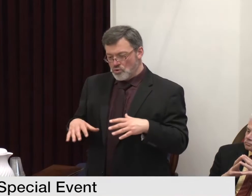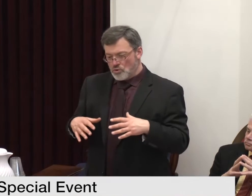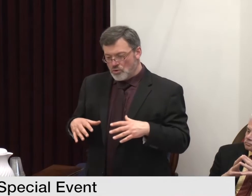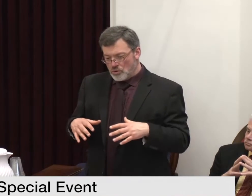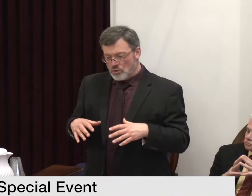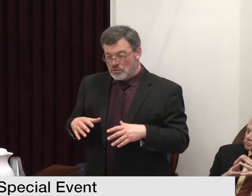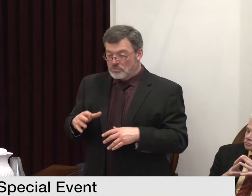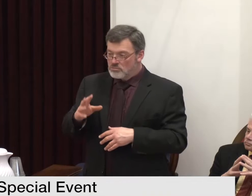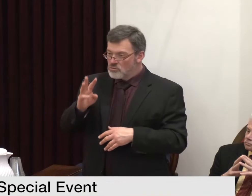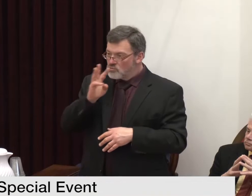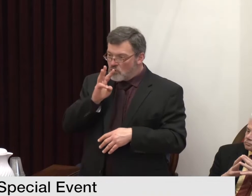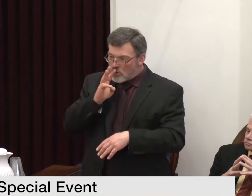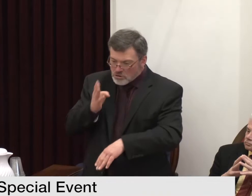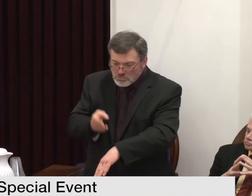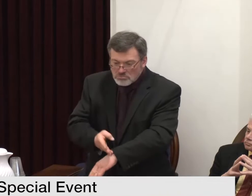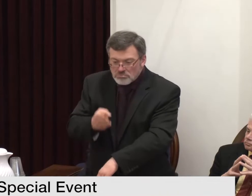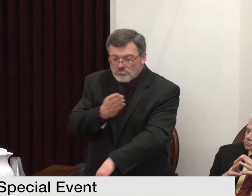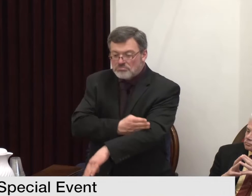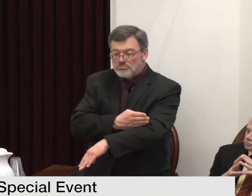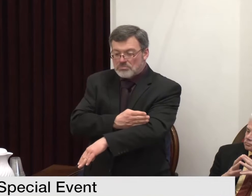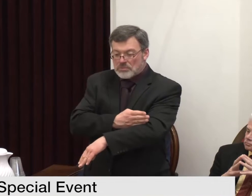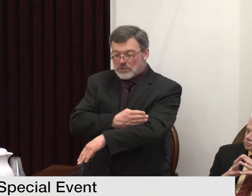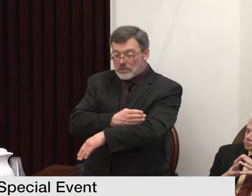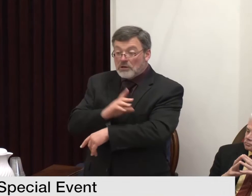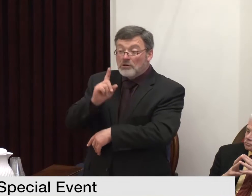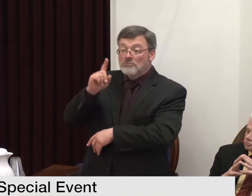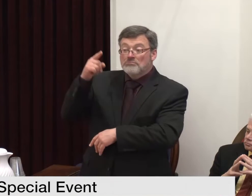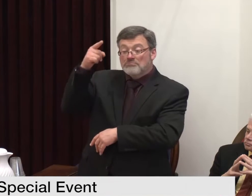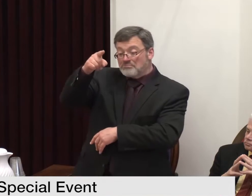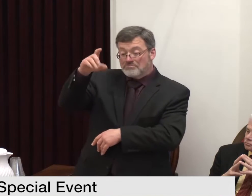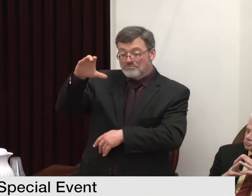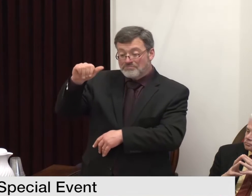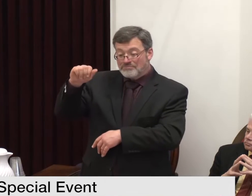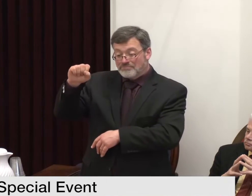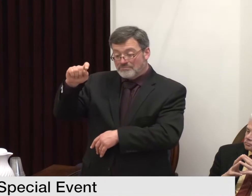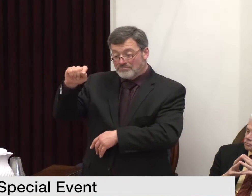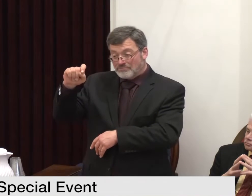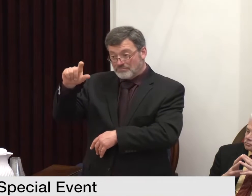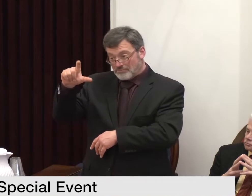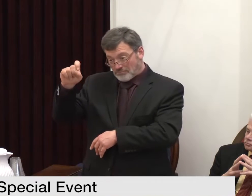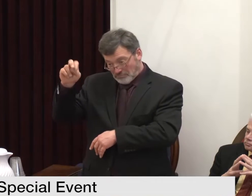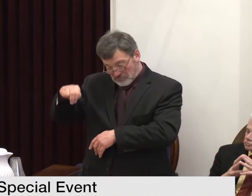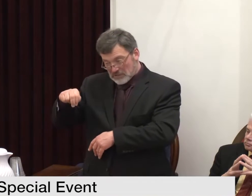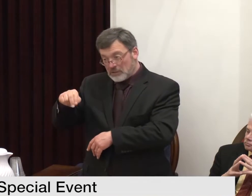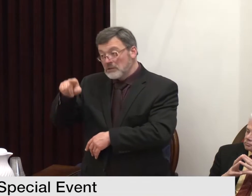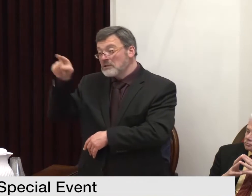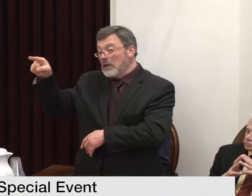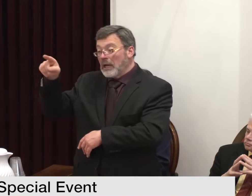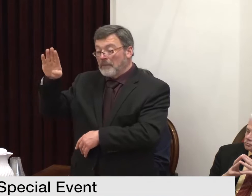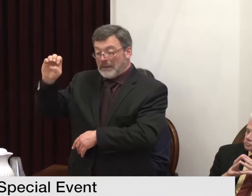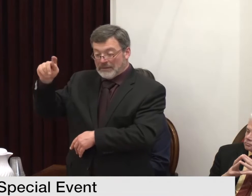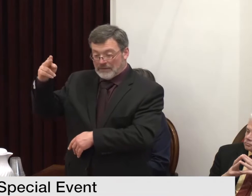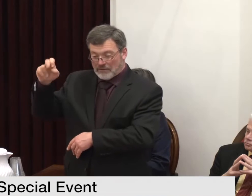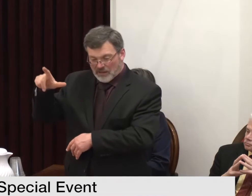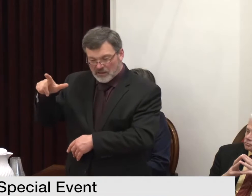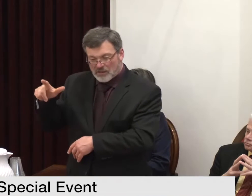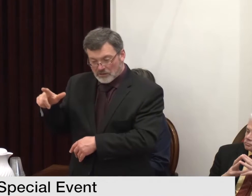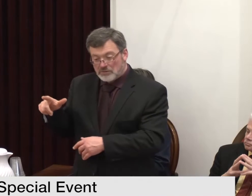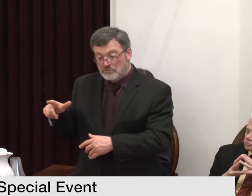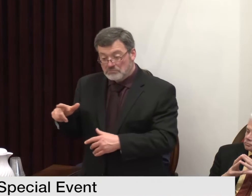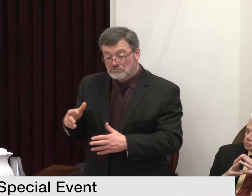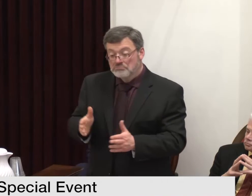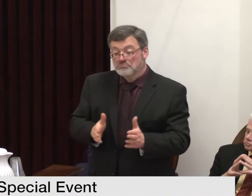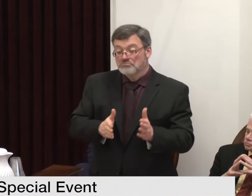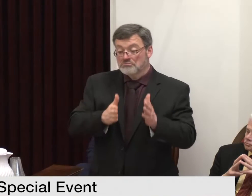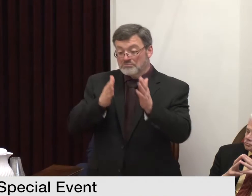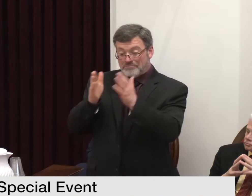like Castleton, Brighton, Shaftesbury, and Bethel, as well as transportation projects in Linden,